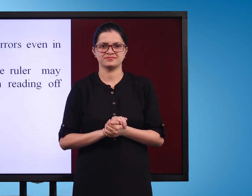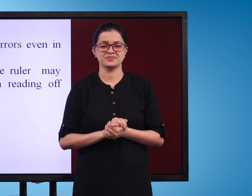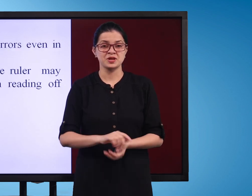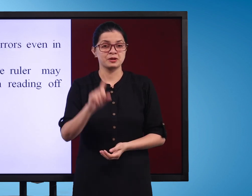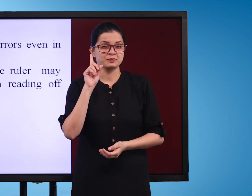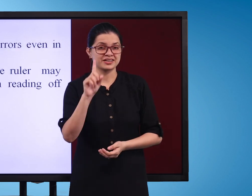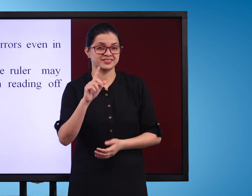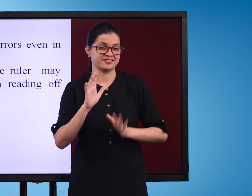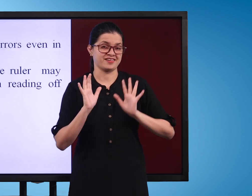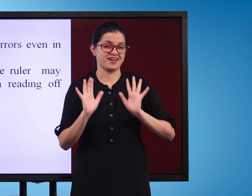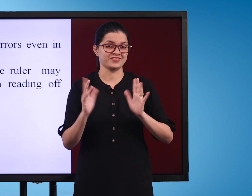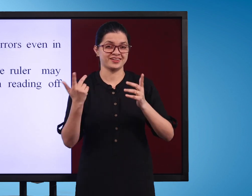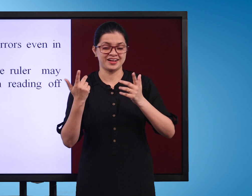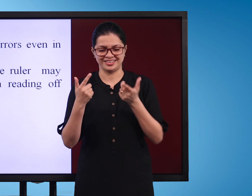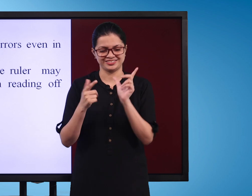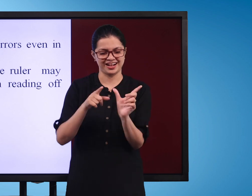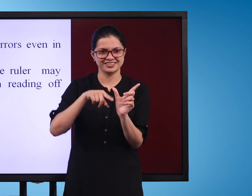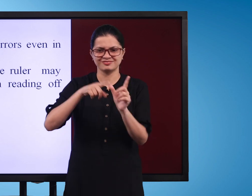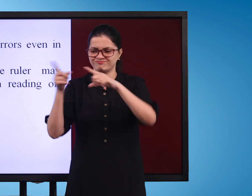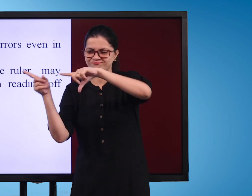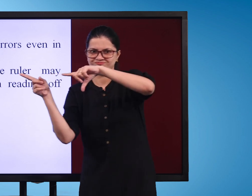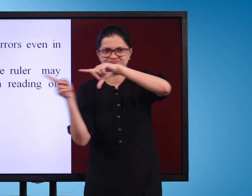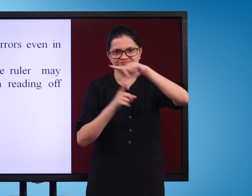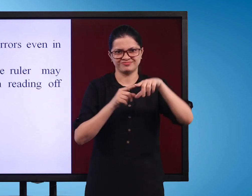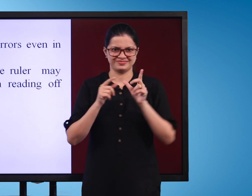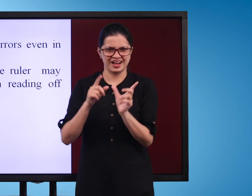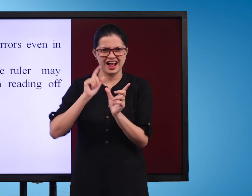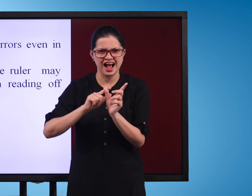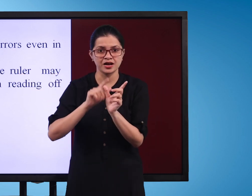There is room for errors even in this procedure.